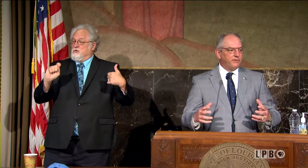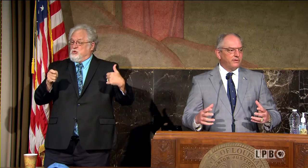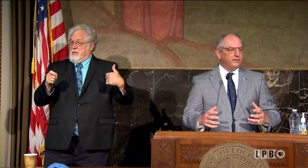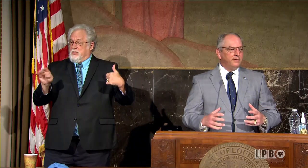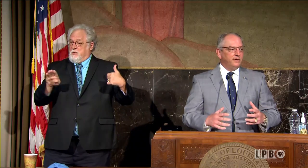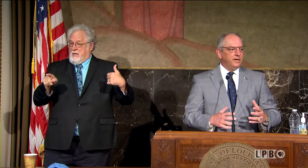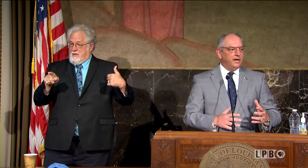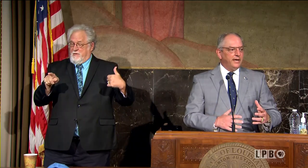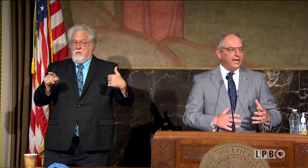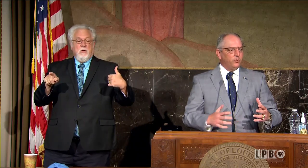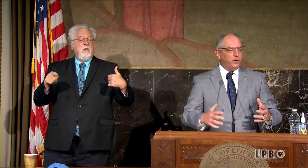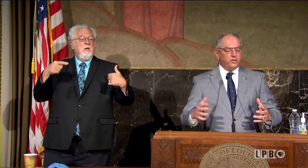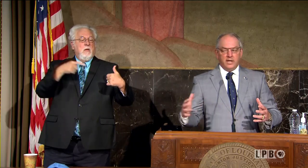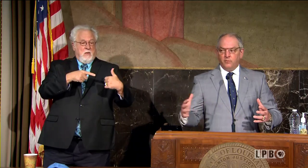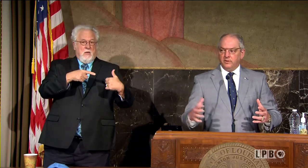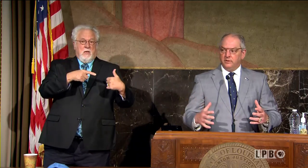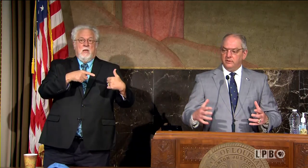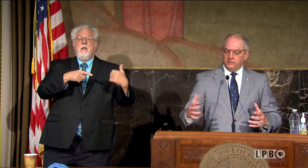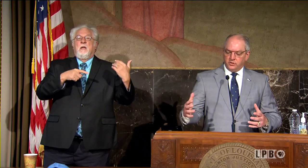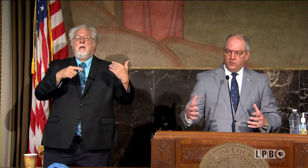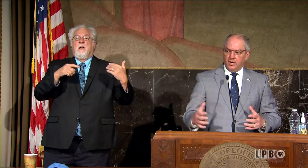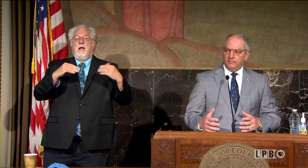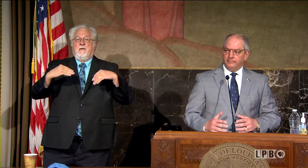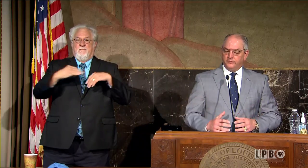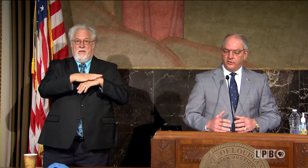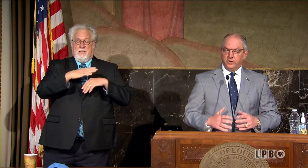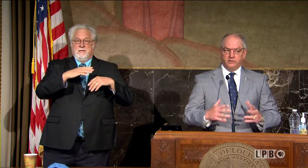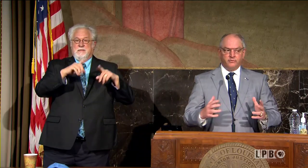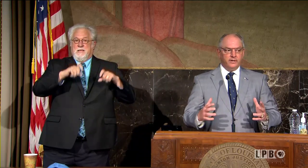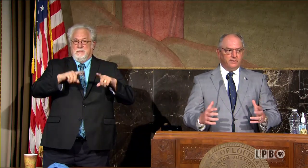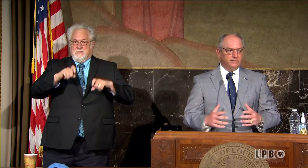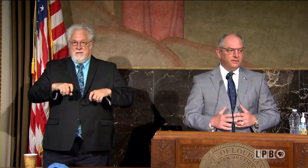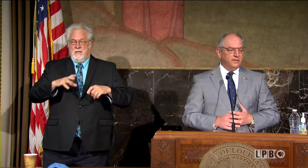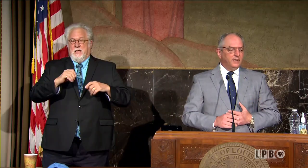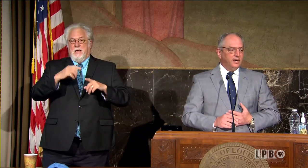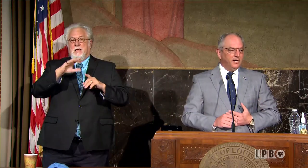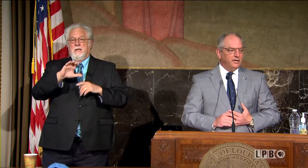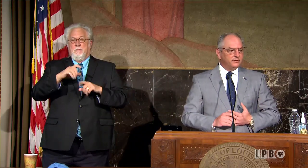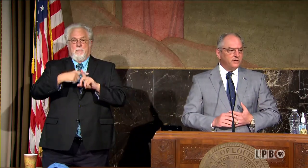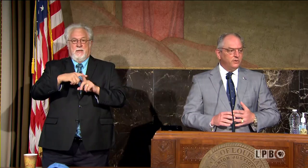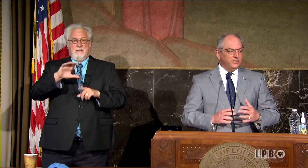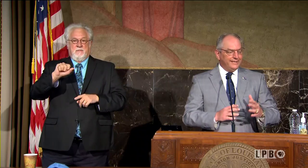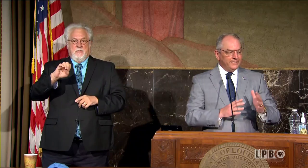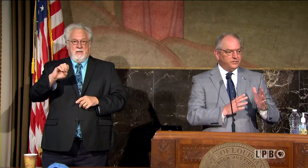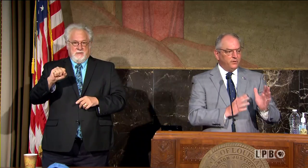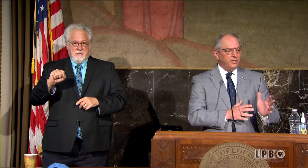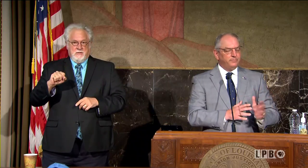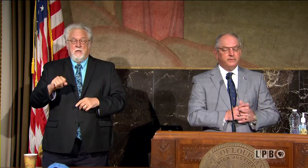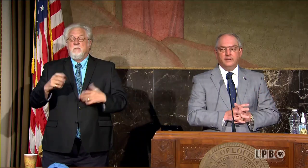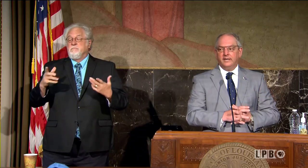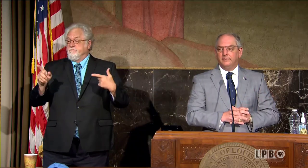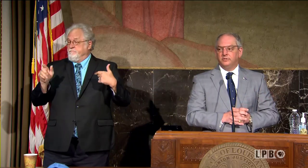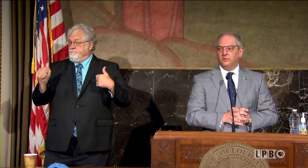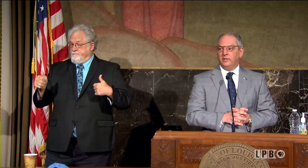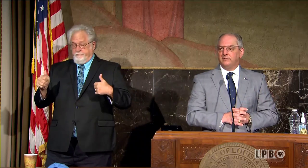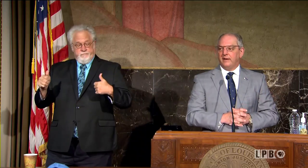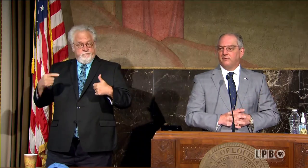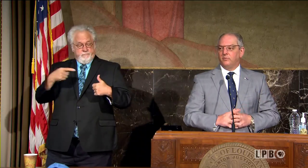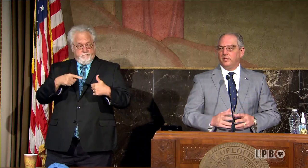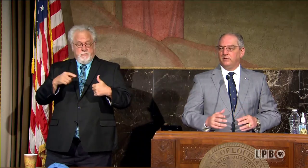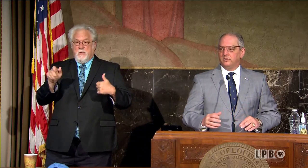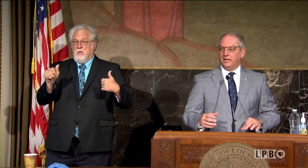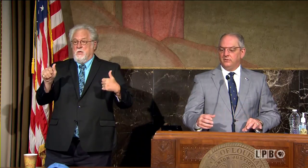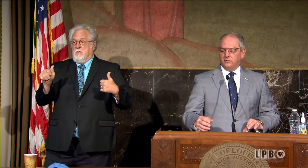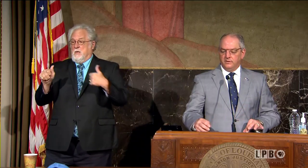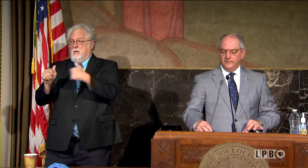in behavior and when that would show up, for good or for ill. So it did show up 2 weeks